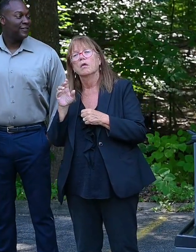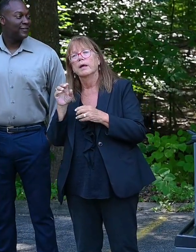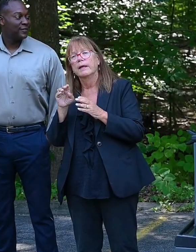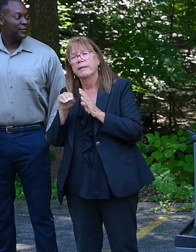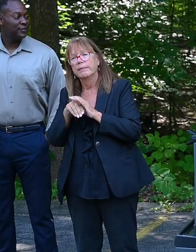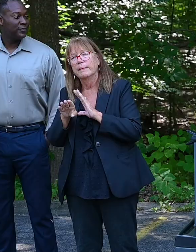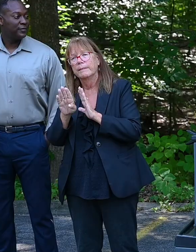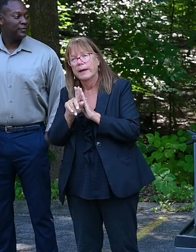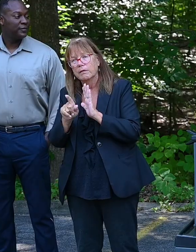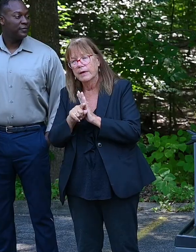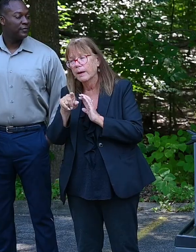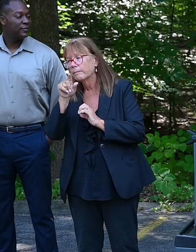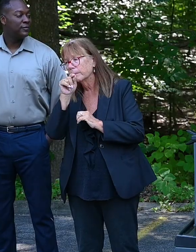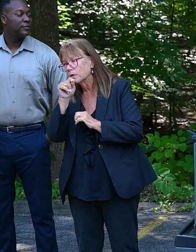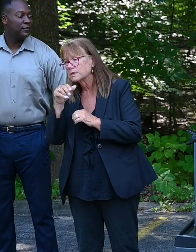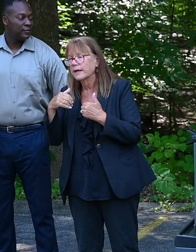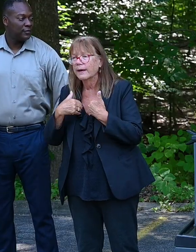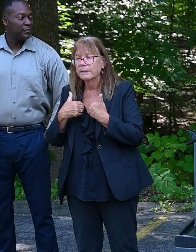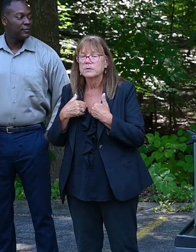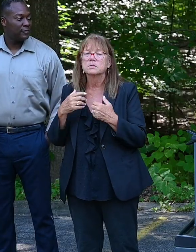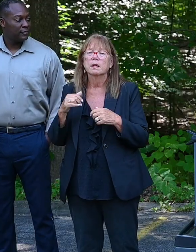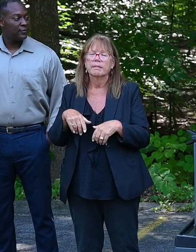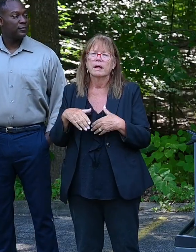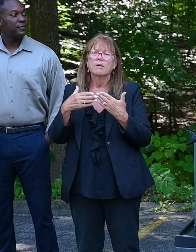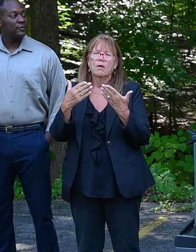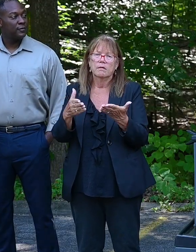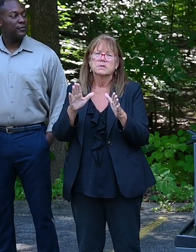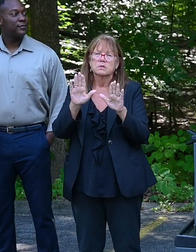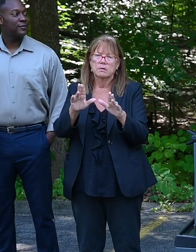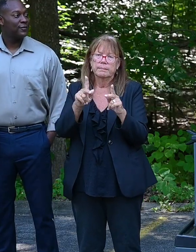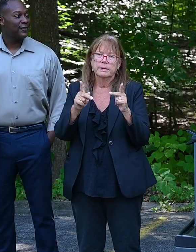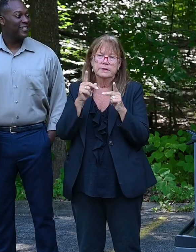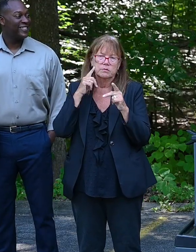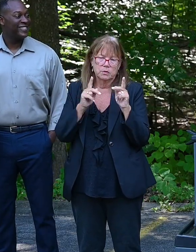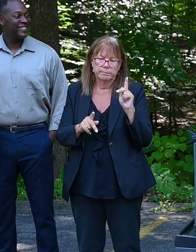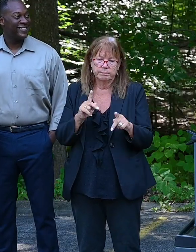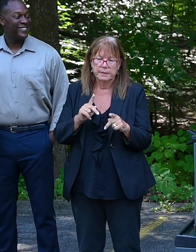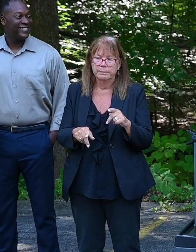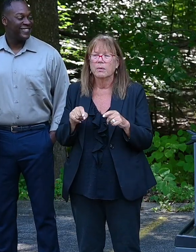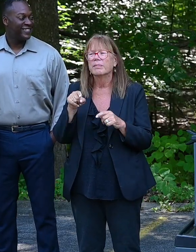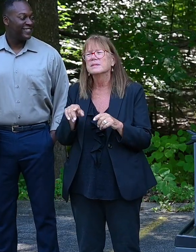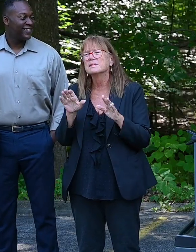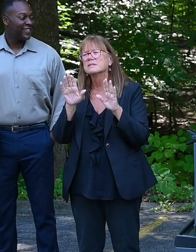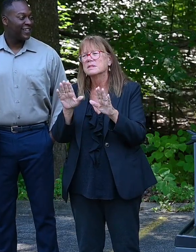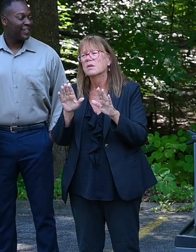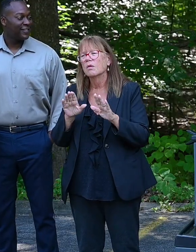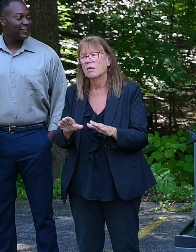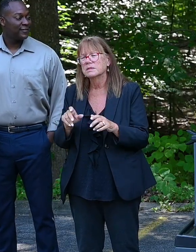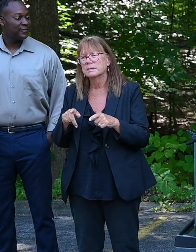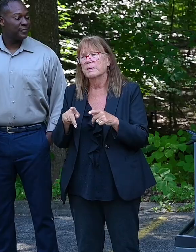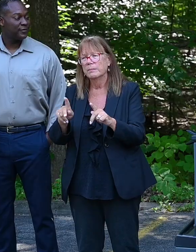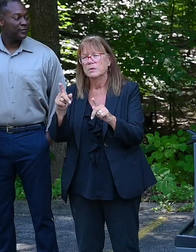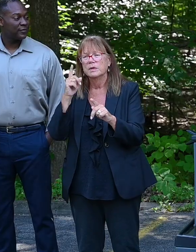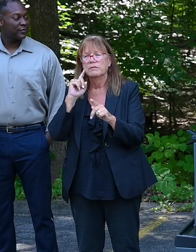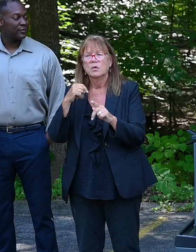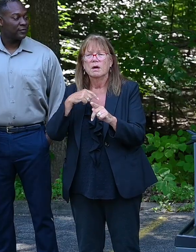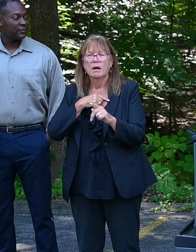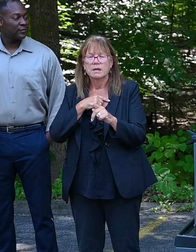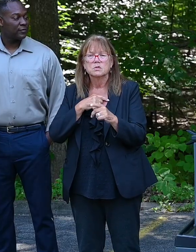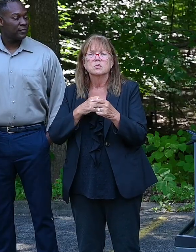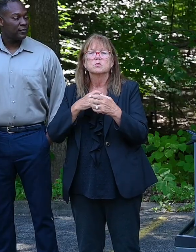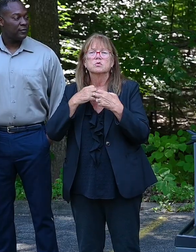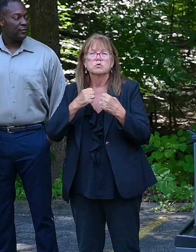people. This easement program has been a great opportunity for DPZ and the county to strengthen our partnership with the Conservancy and